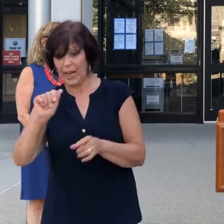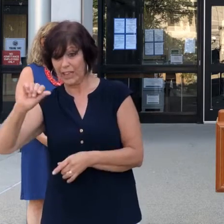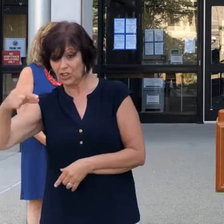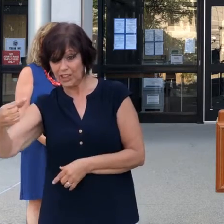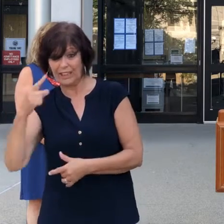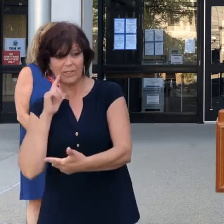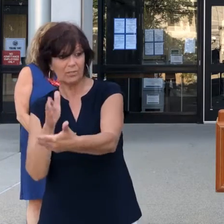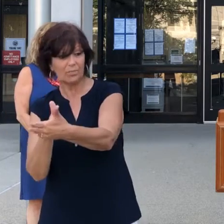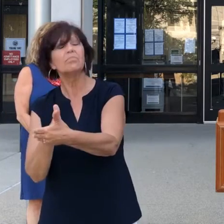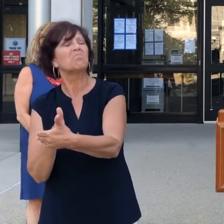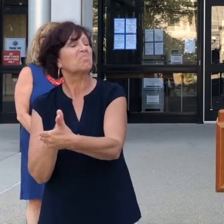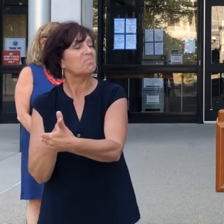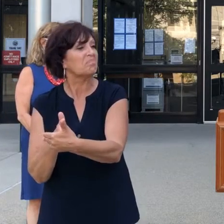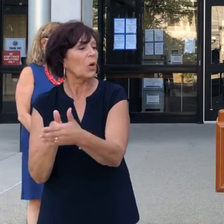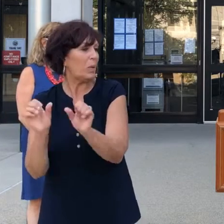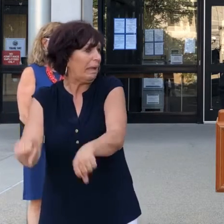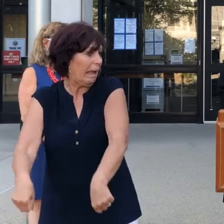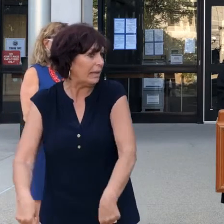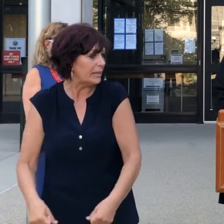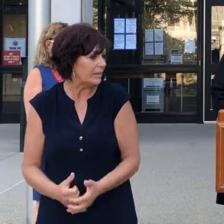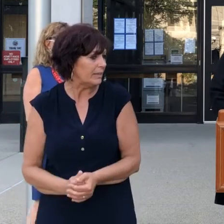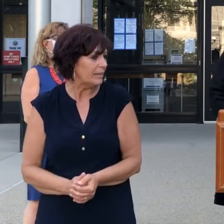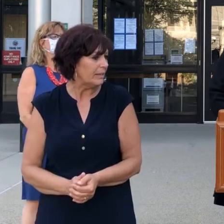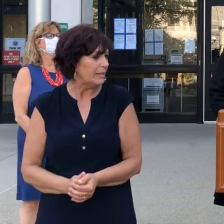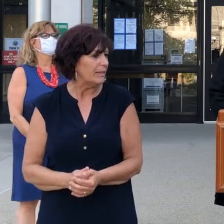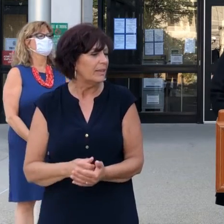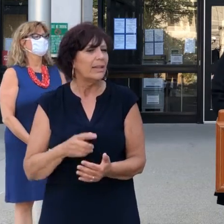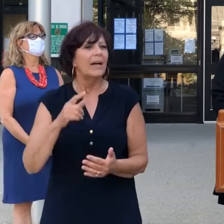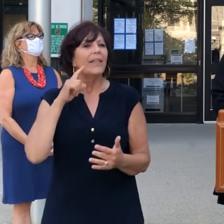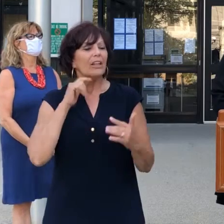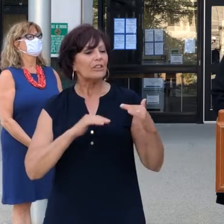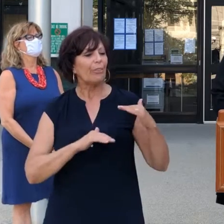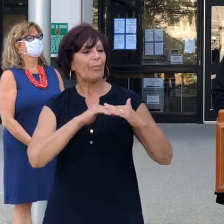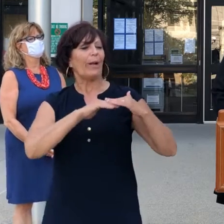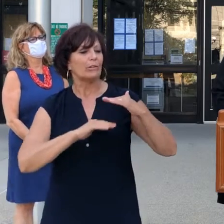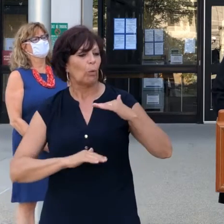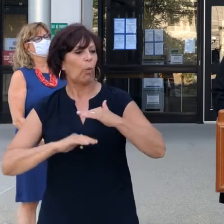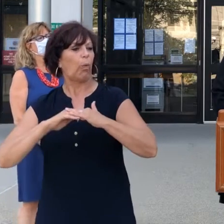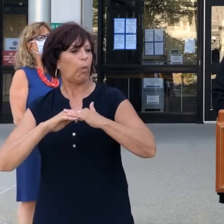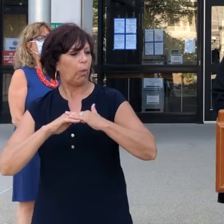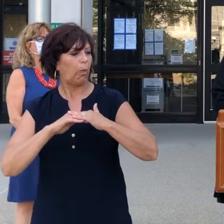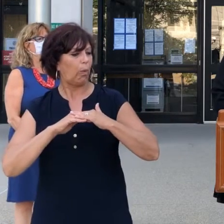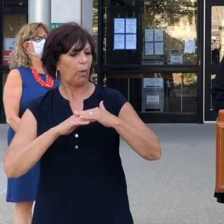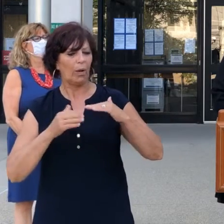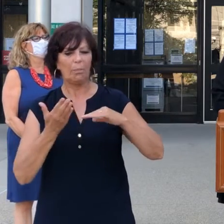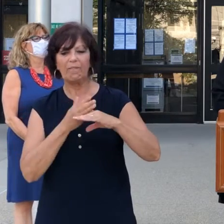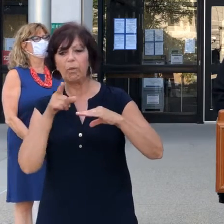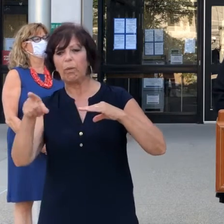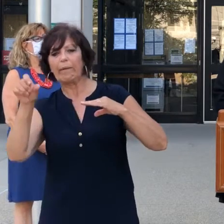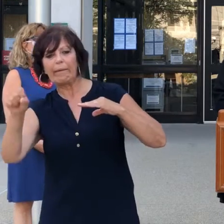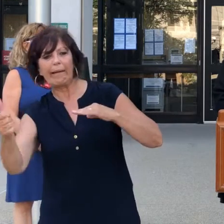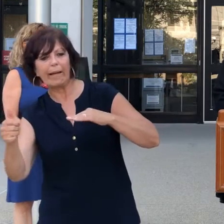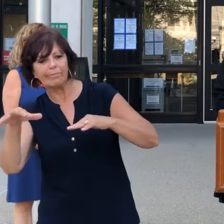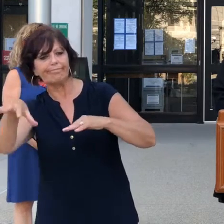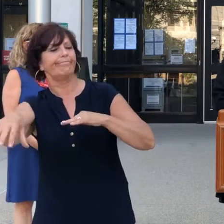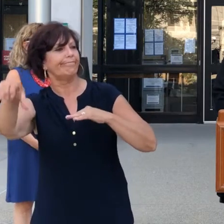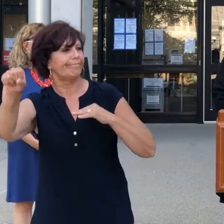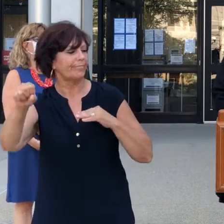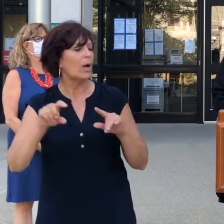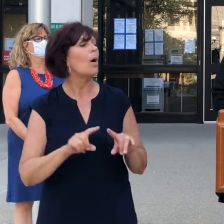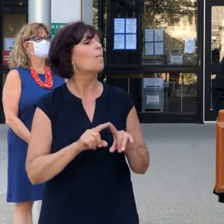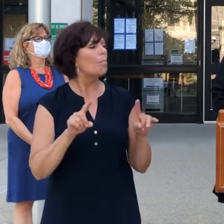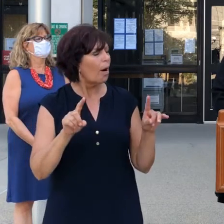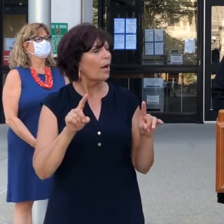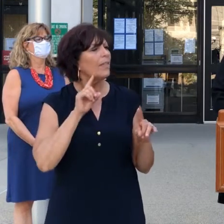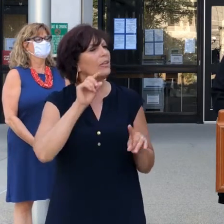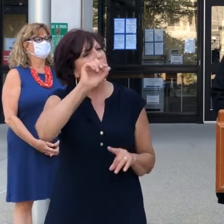Yes, we can do that. There is thresholds that they must meet before the Attorney General can take action. However, there's